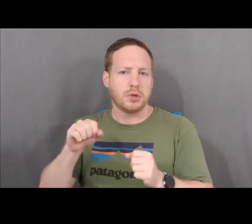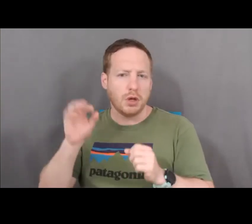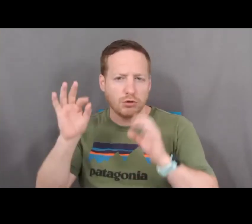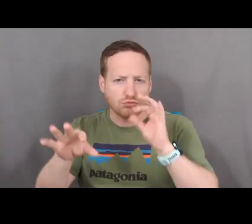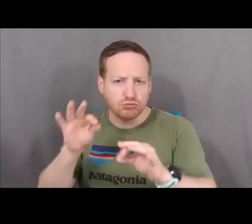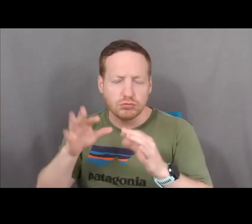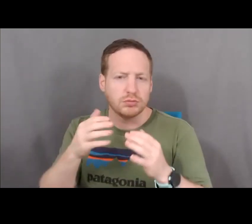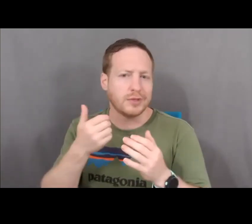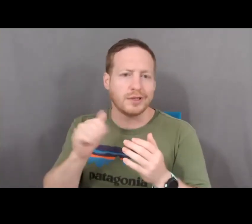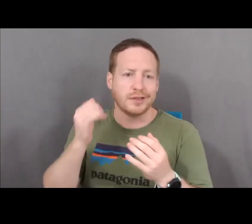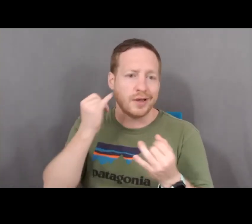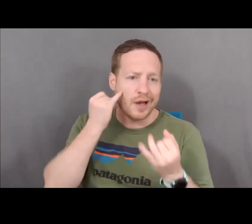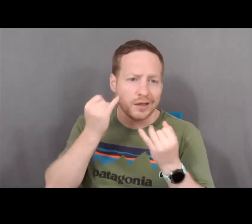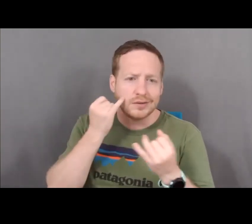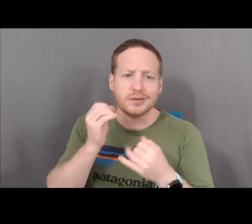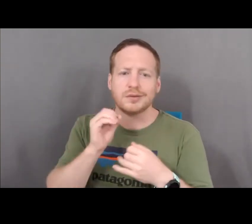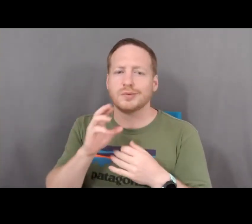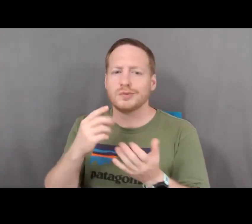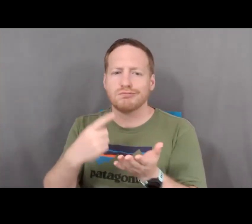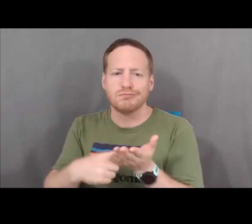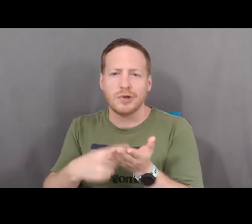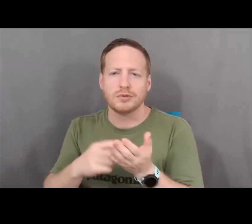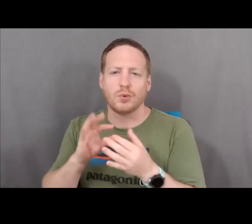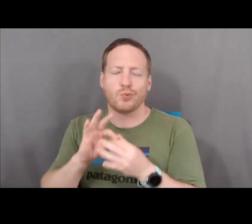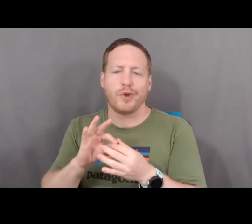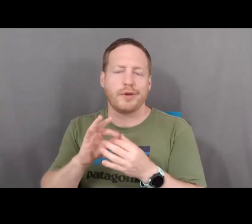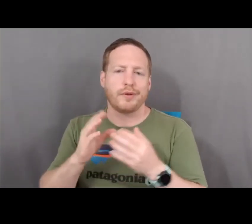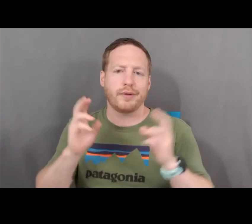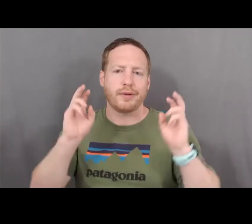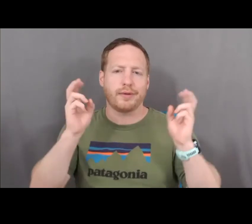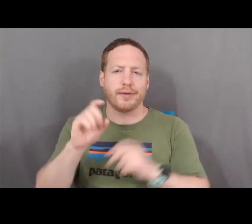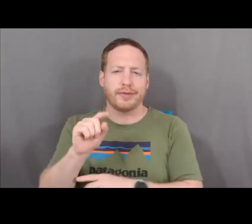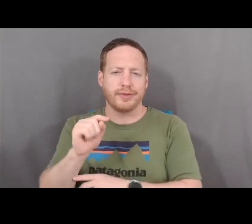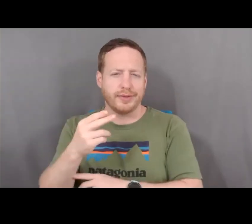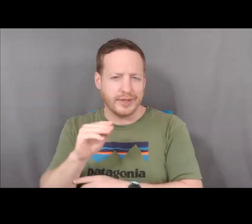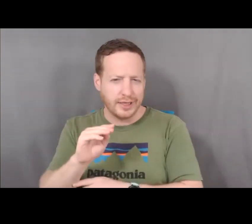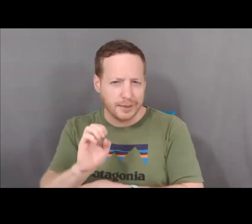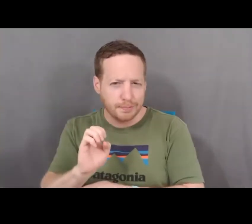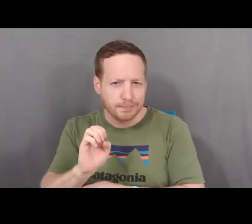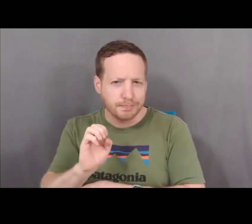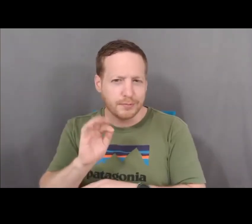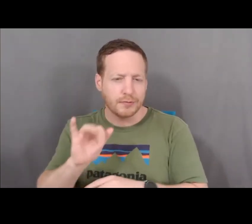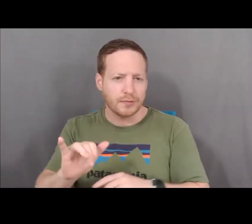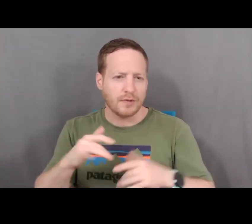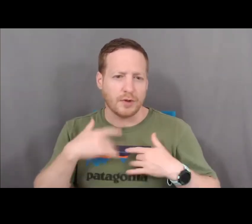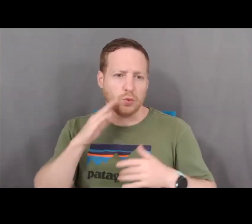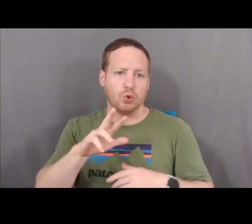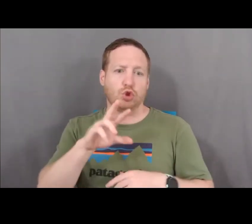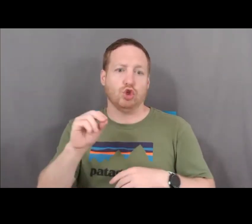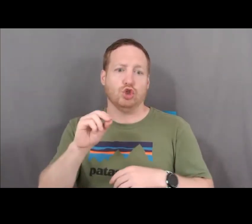the event. And maybe if there's any items that the commissioners can put out about